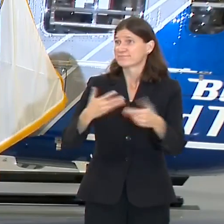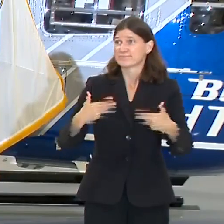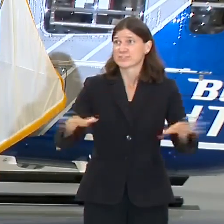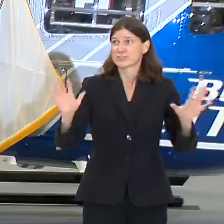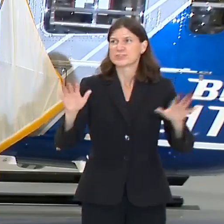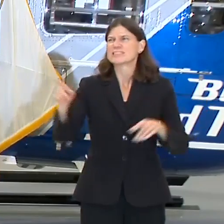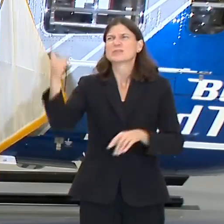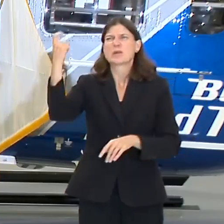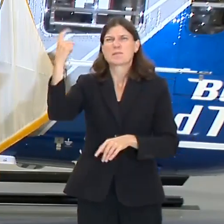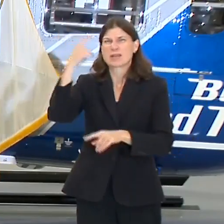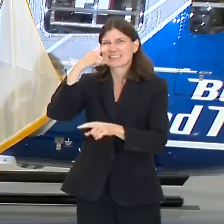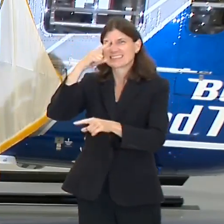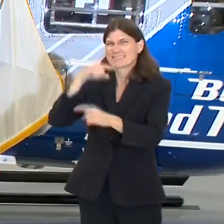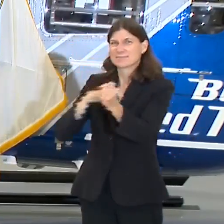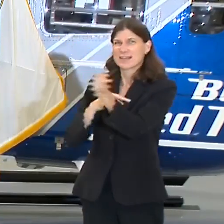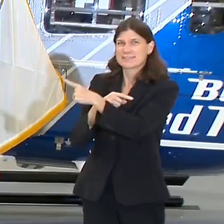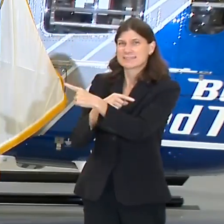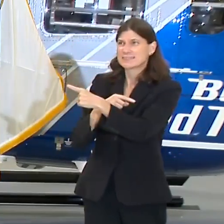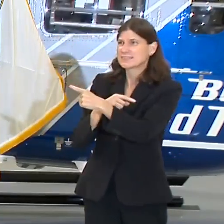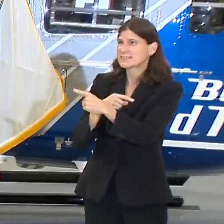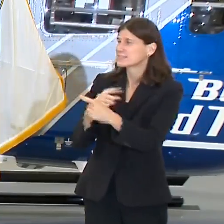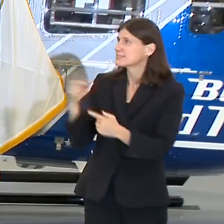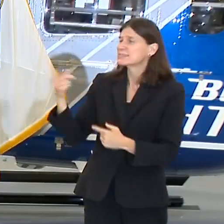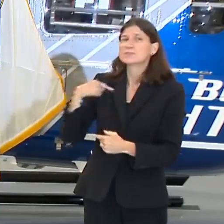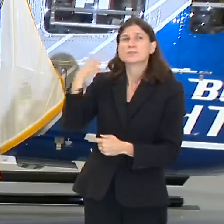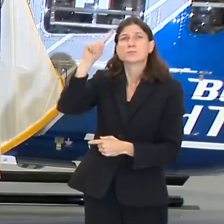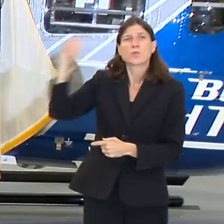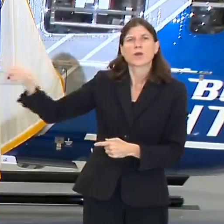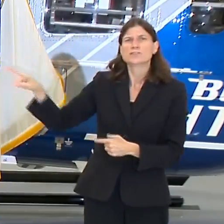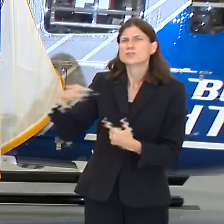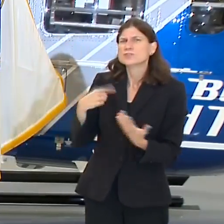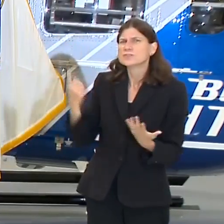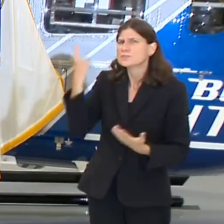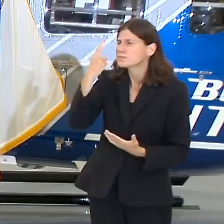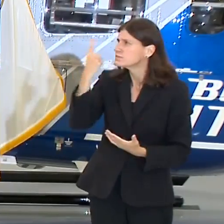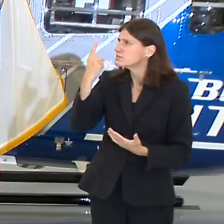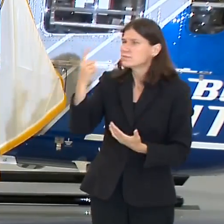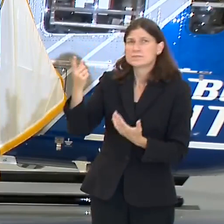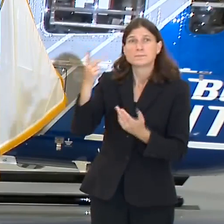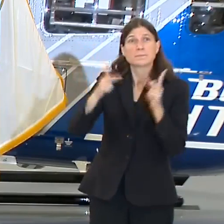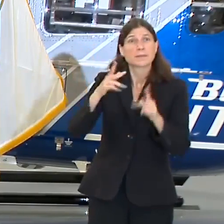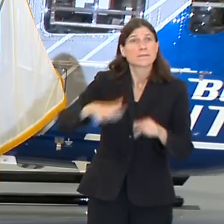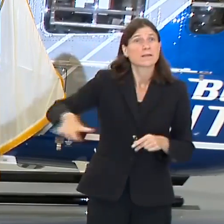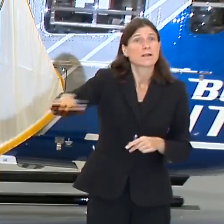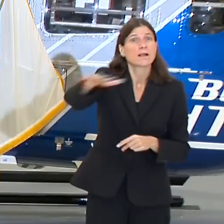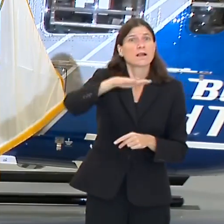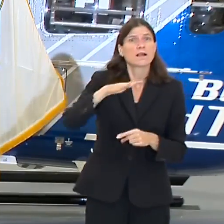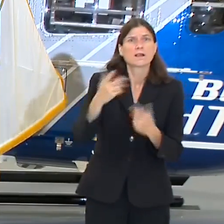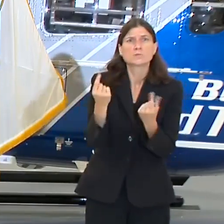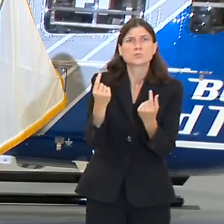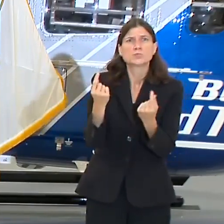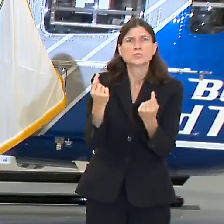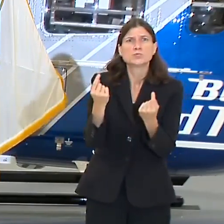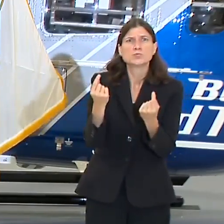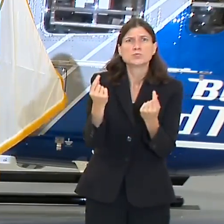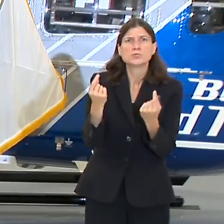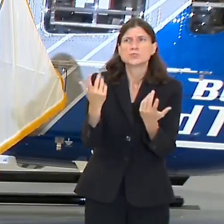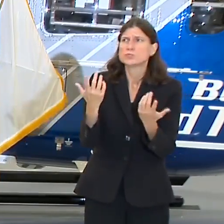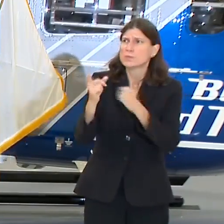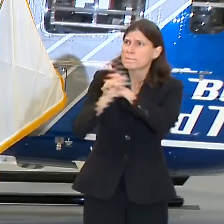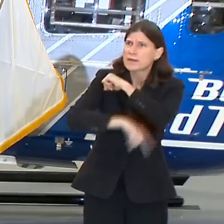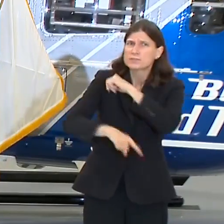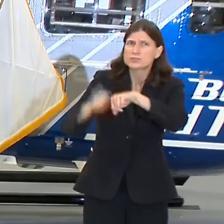mean, these gatherings are just kind of getting out of control. I mean, perhaps a chance of graduation certainly is punishment to you. I think part of it has to,